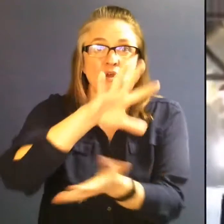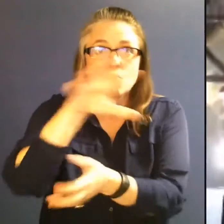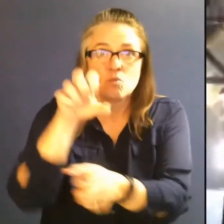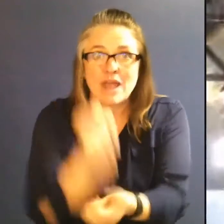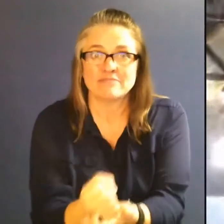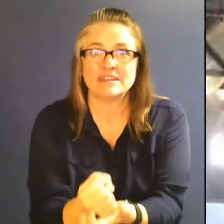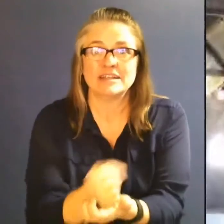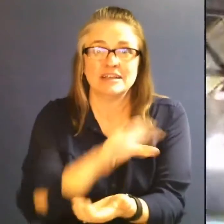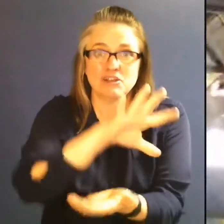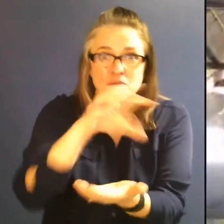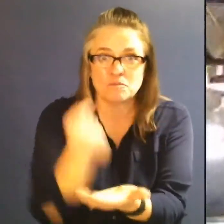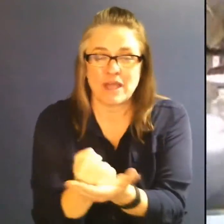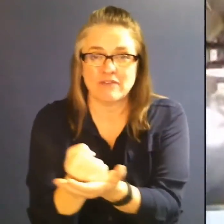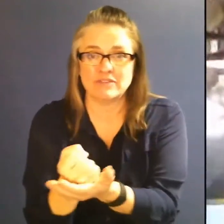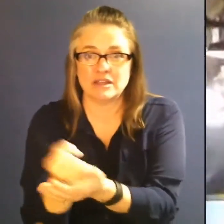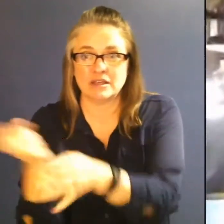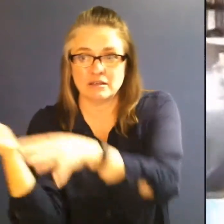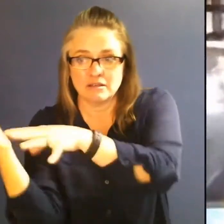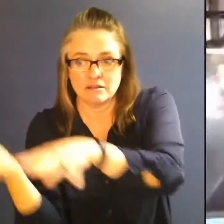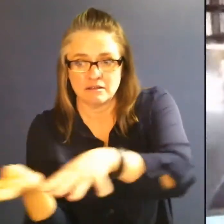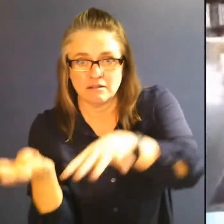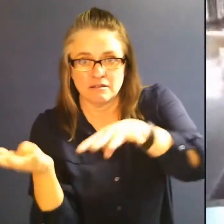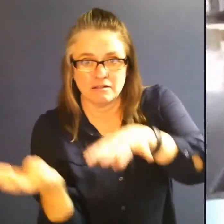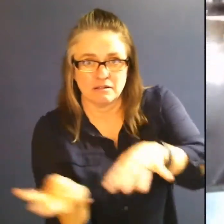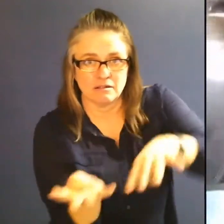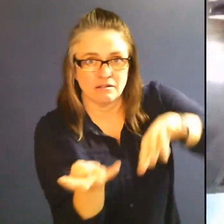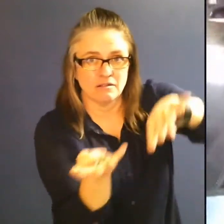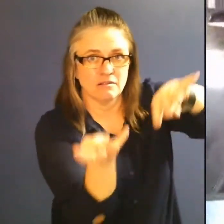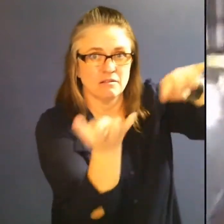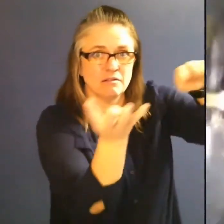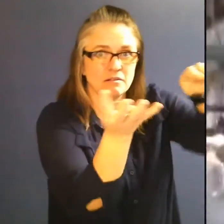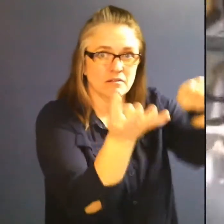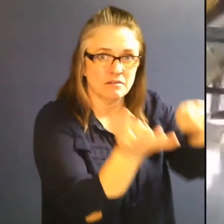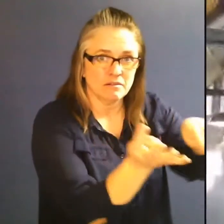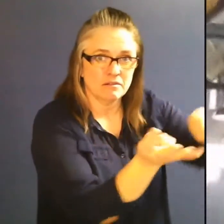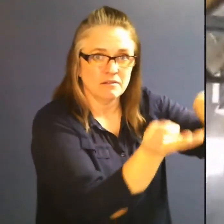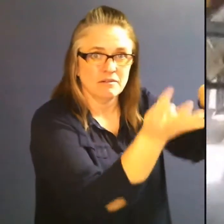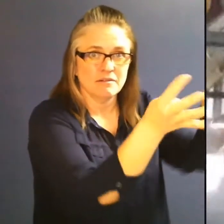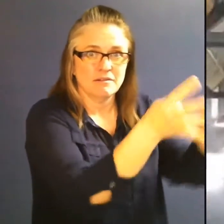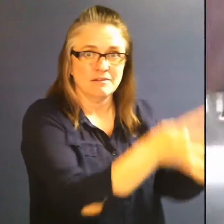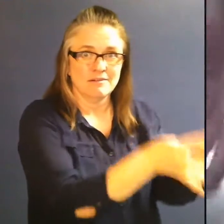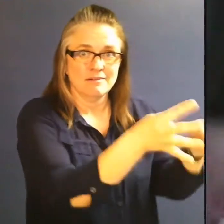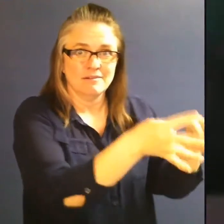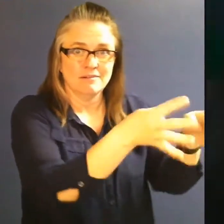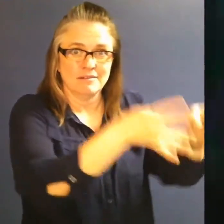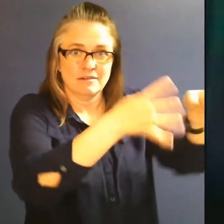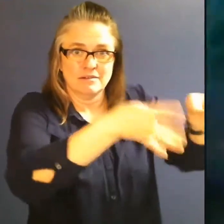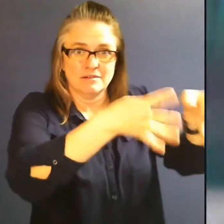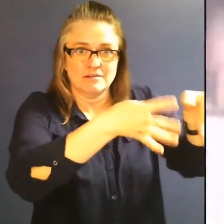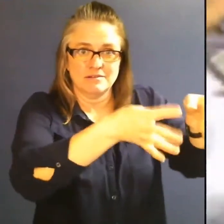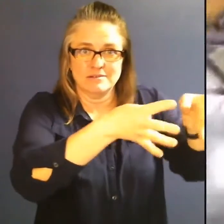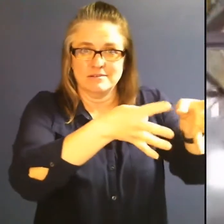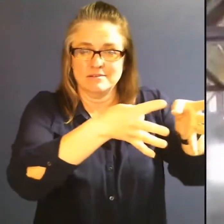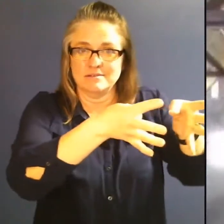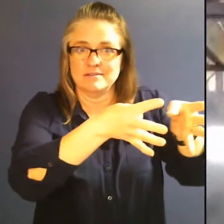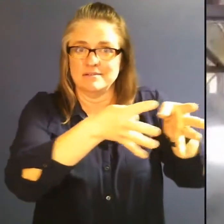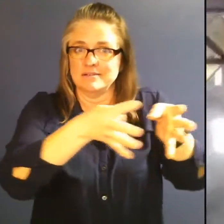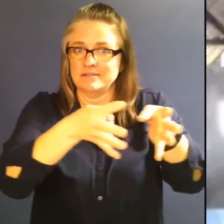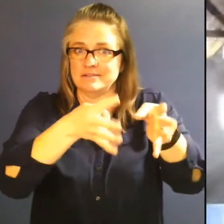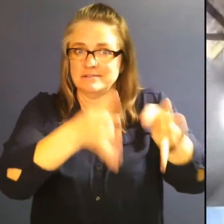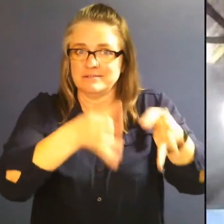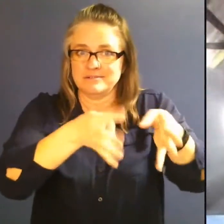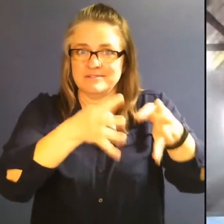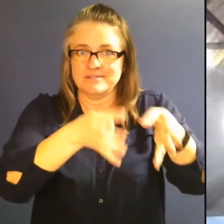pipe, and it comes up here, and then it comes into this. And there's a float. There's a little float right